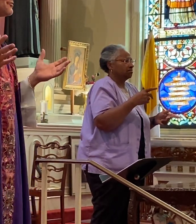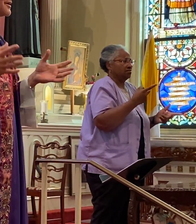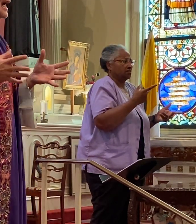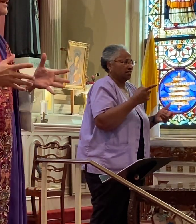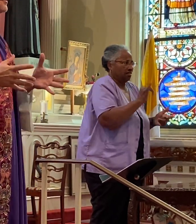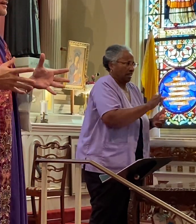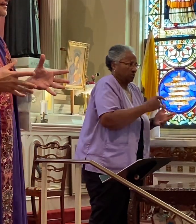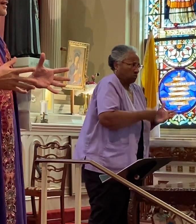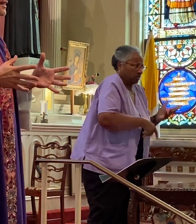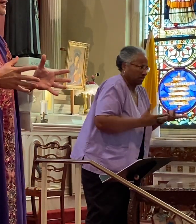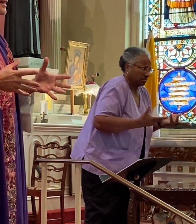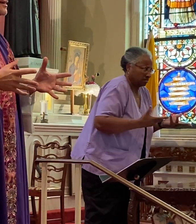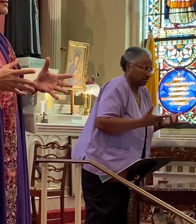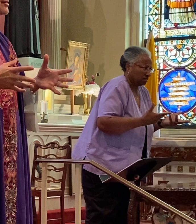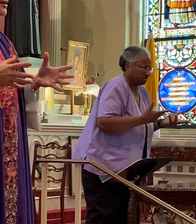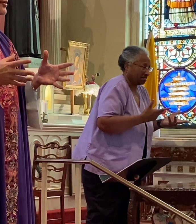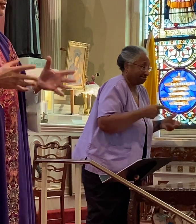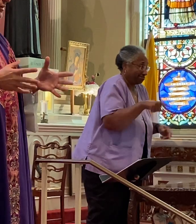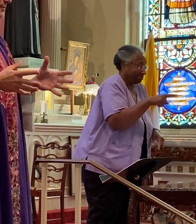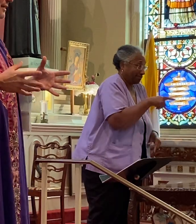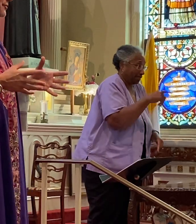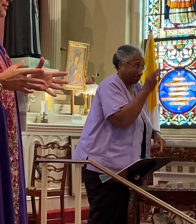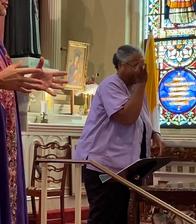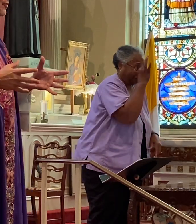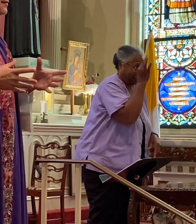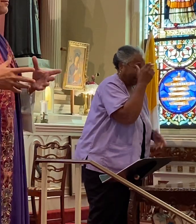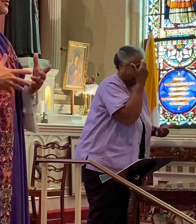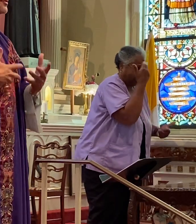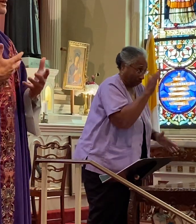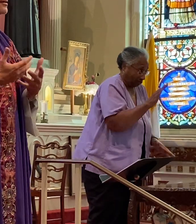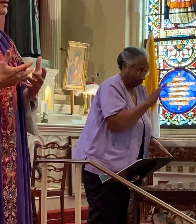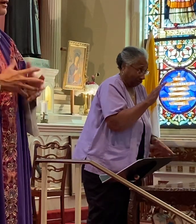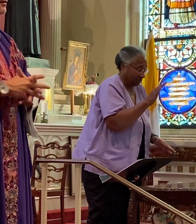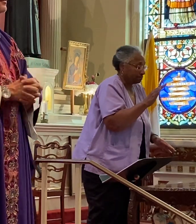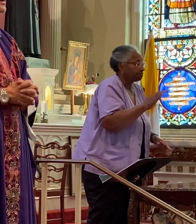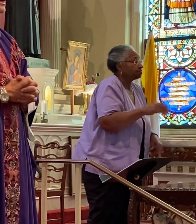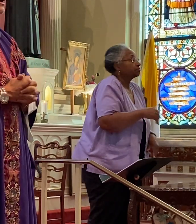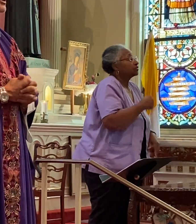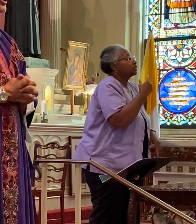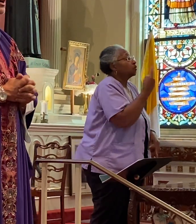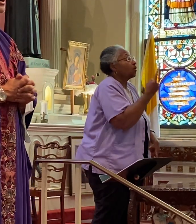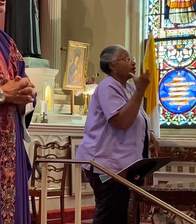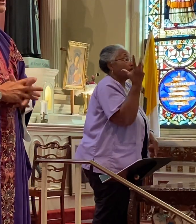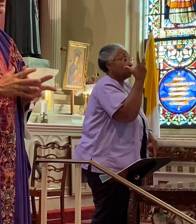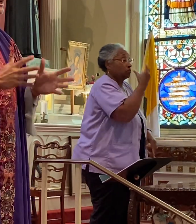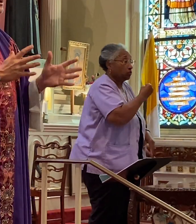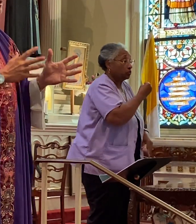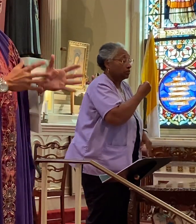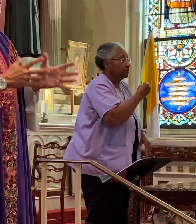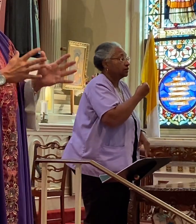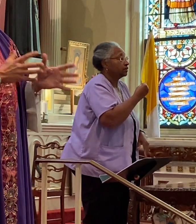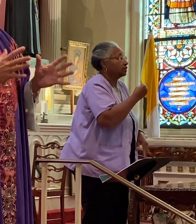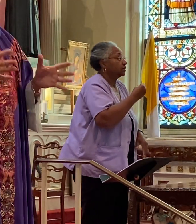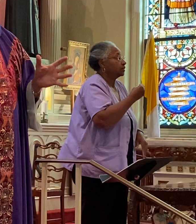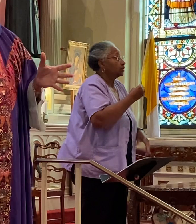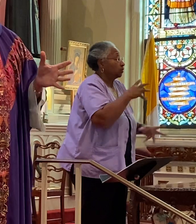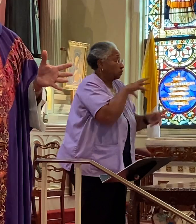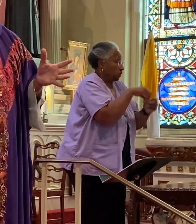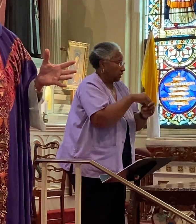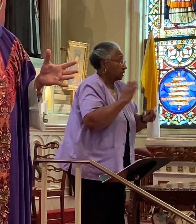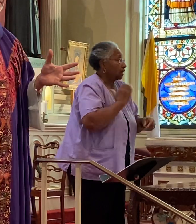idea what Advent is all about. But one of the beauties of our church is that we should